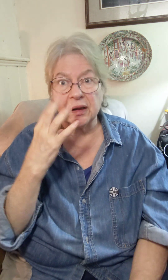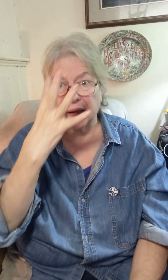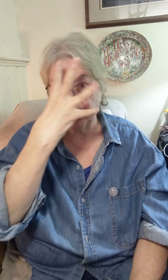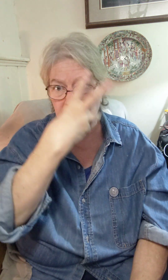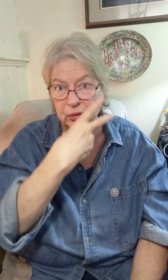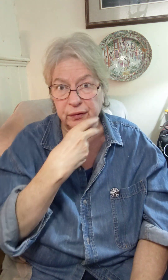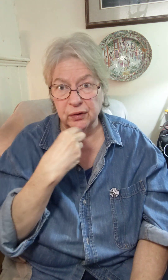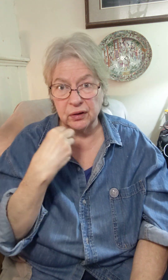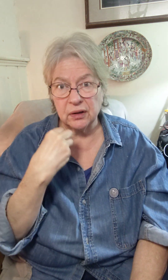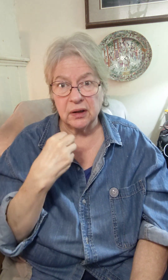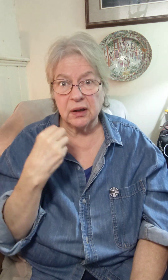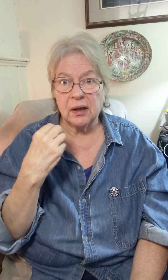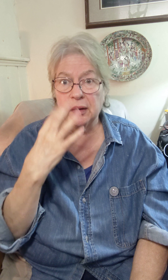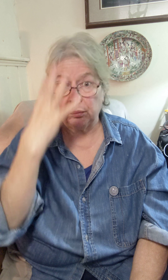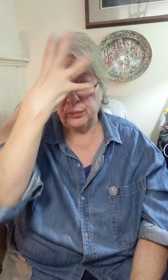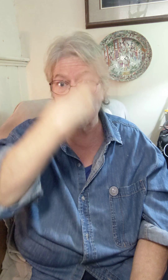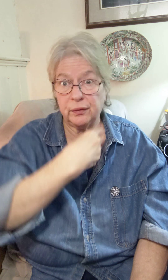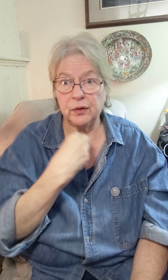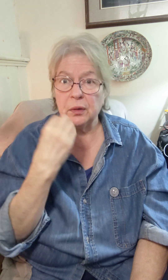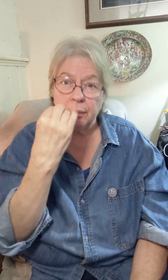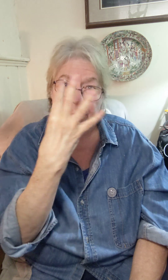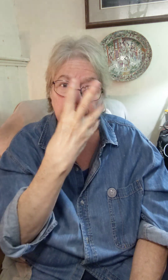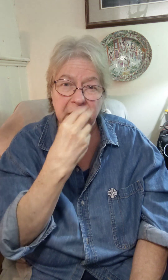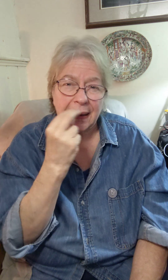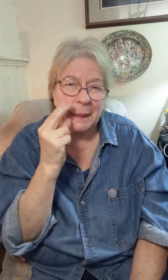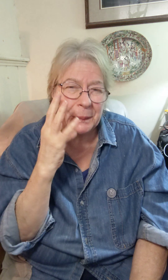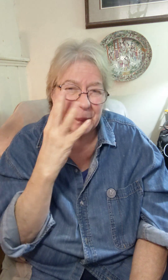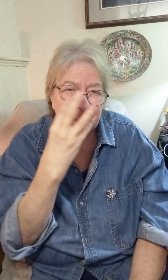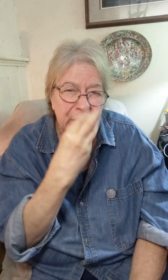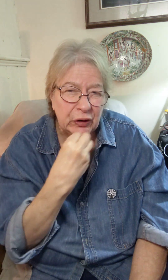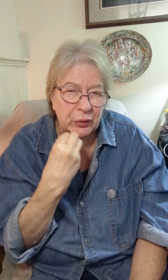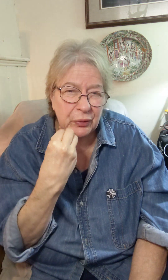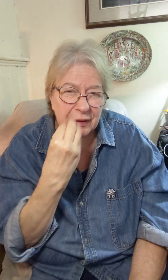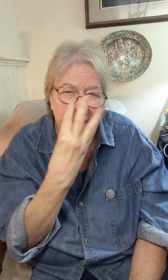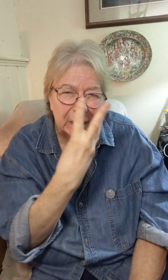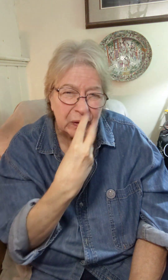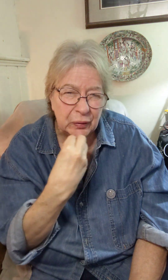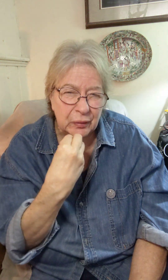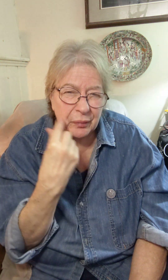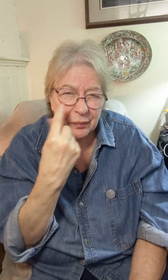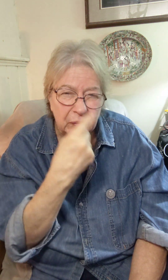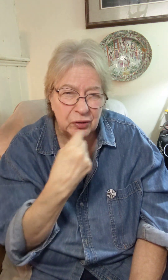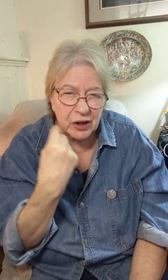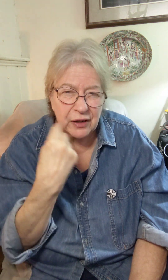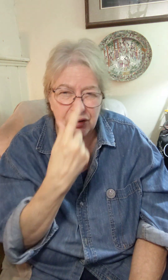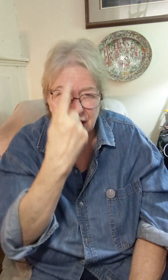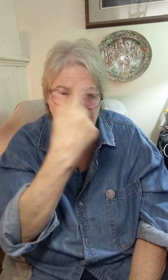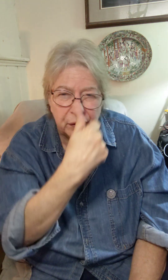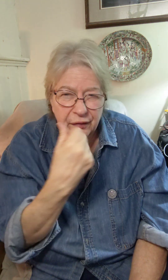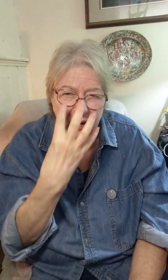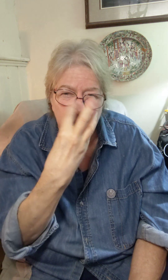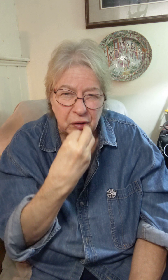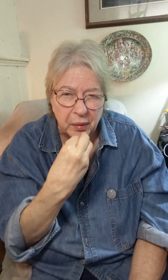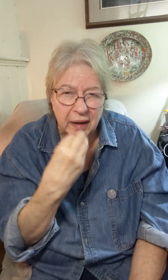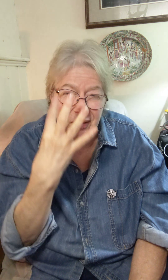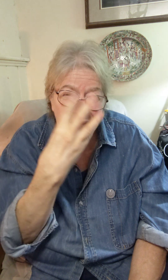like beautiful, beautiful, pretty, and cute, cute. You change your face and your body to say